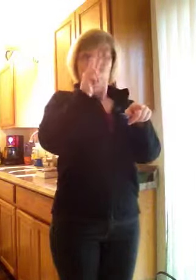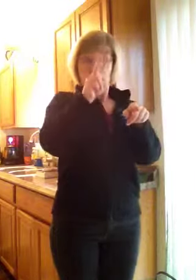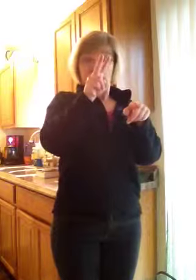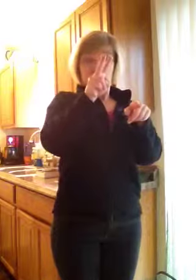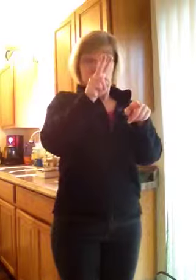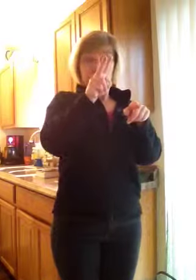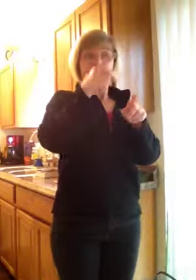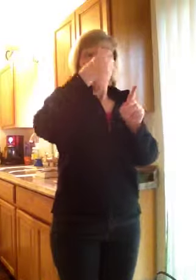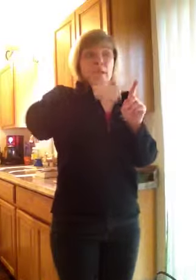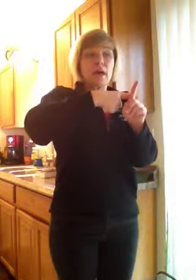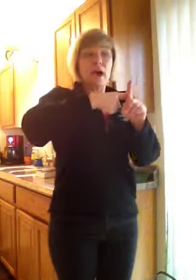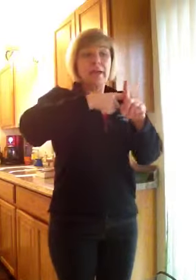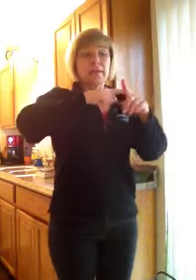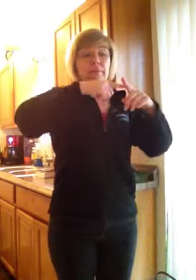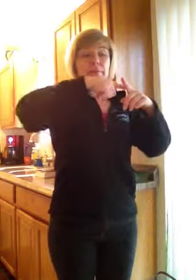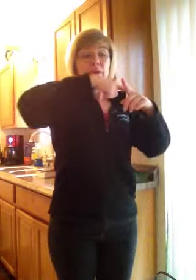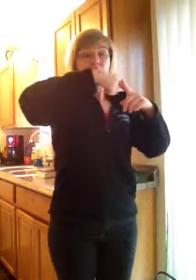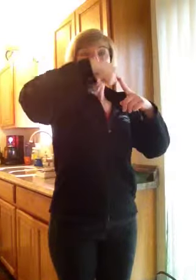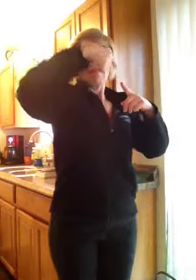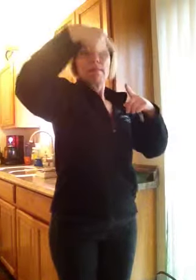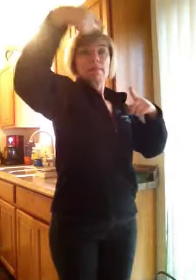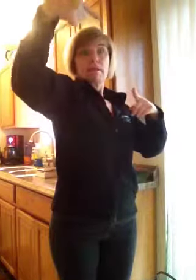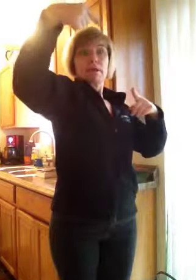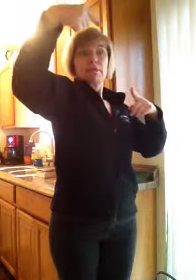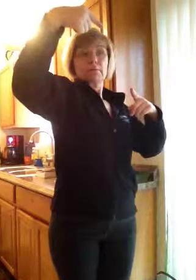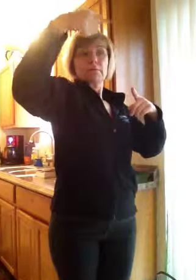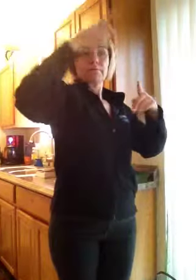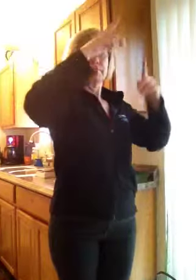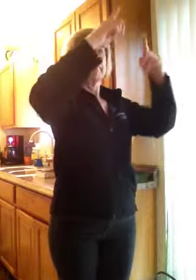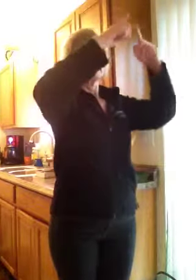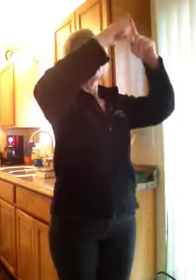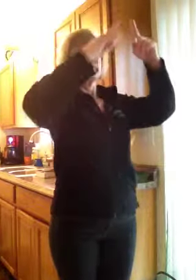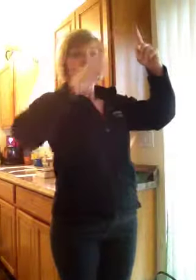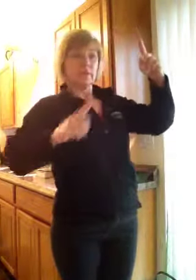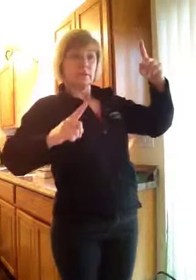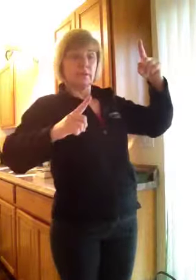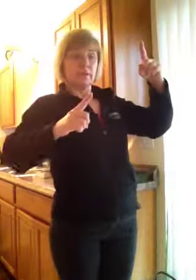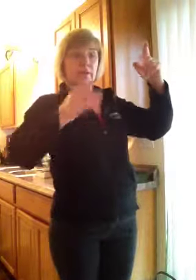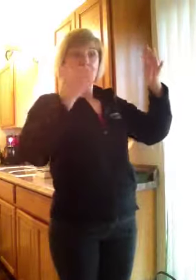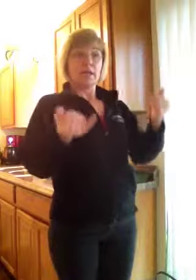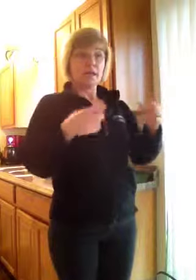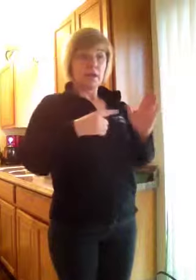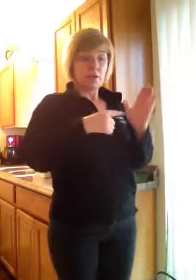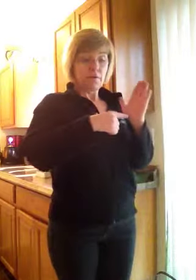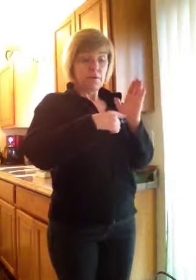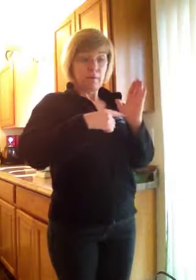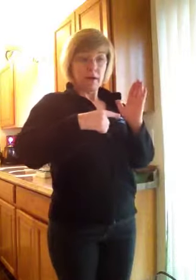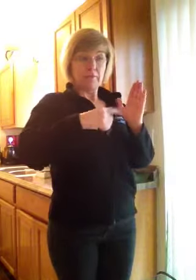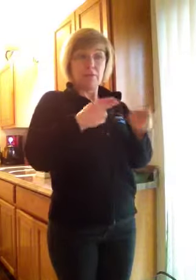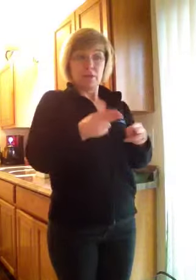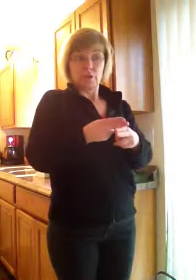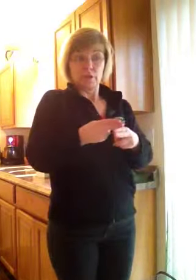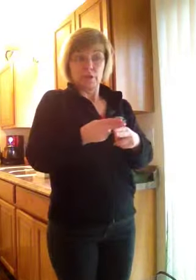same. Now we have a triangle that has only 2 equal sides, and that's called an isosceles triangle. That's a long word